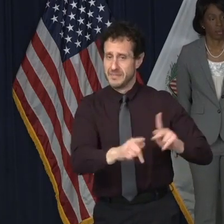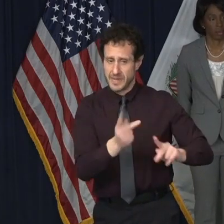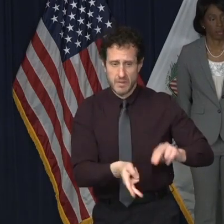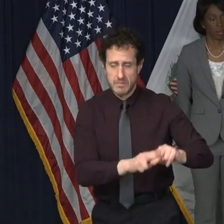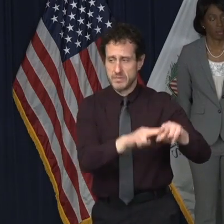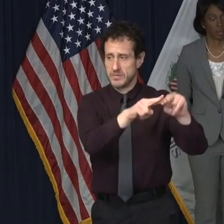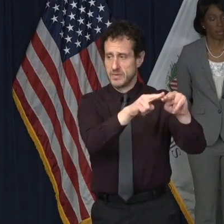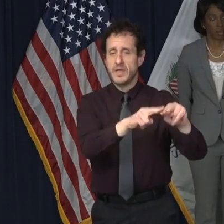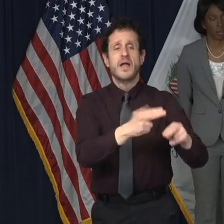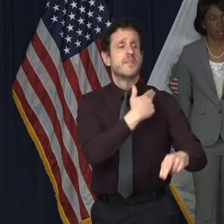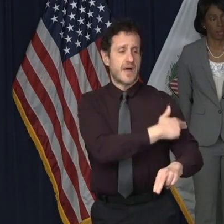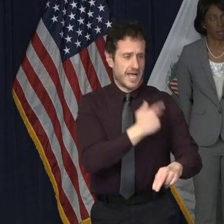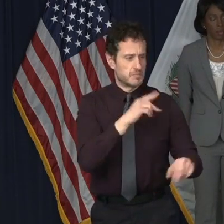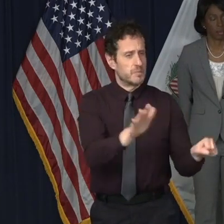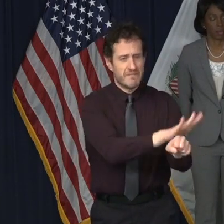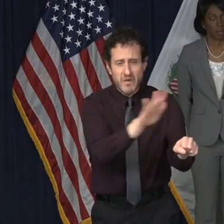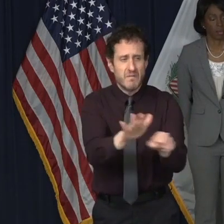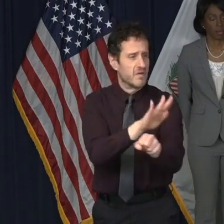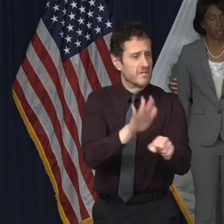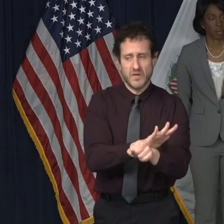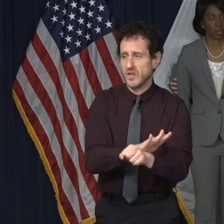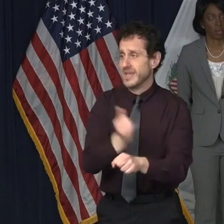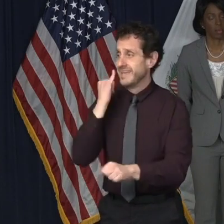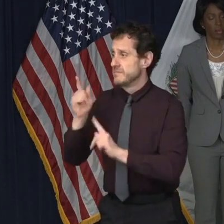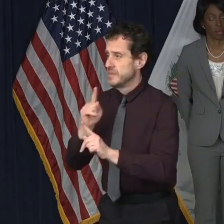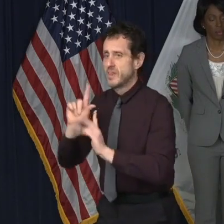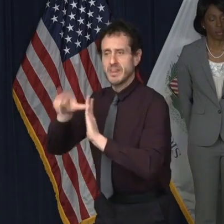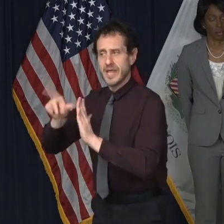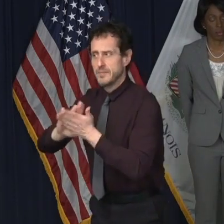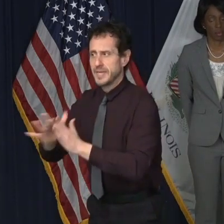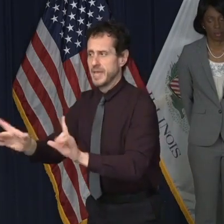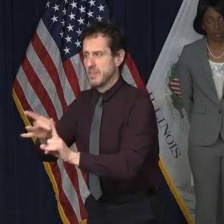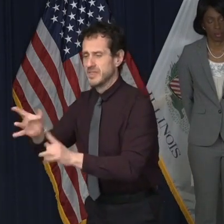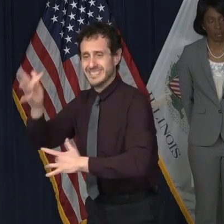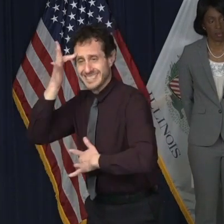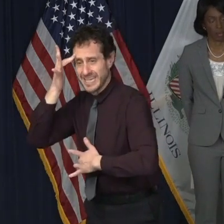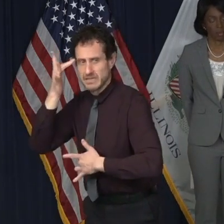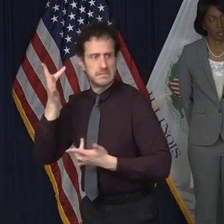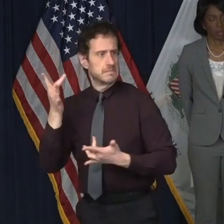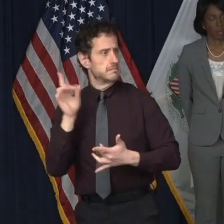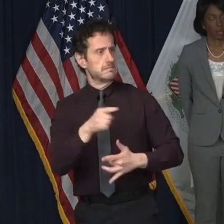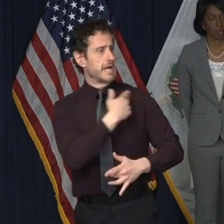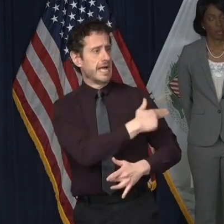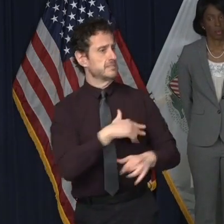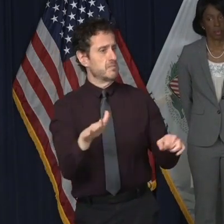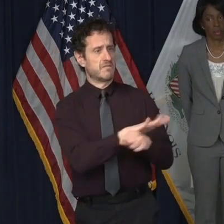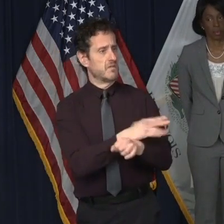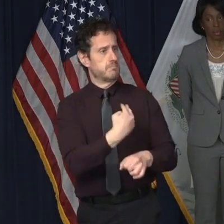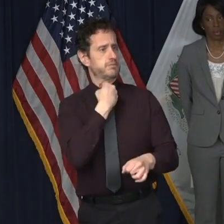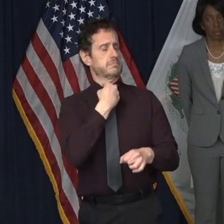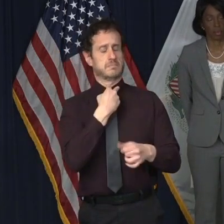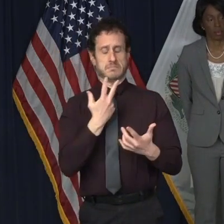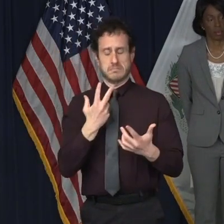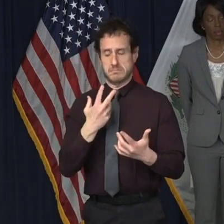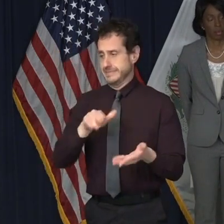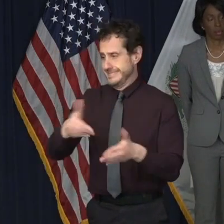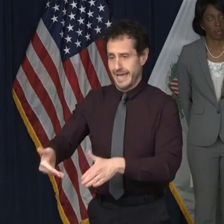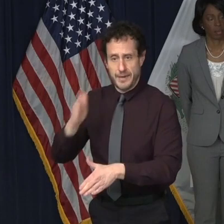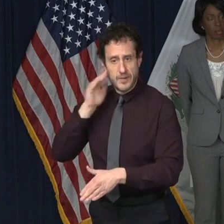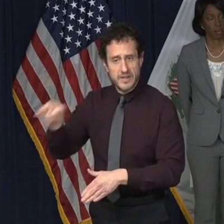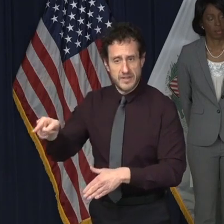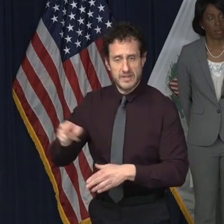very sick people would have nowhere to go. People who otherwise might have won their fight against